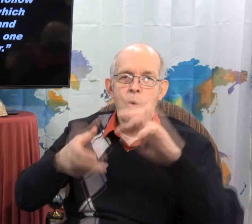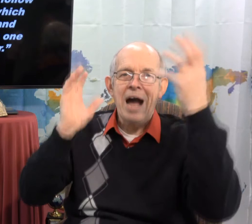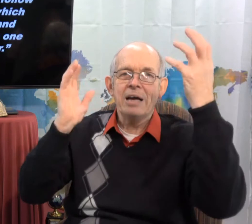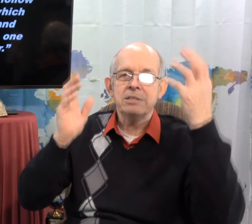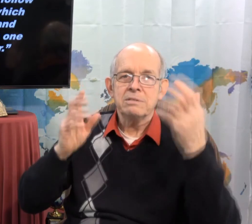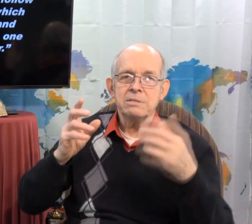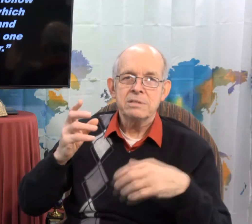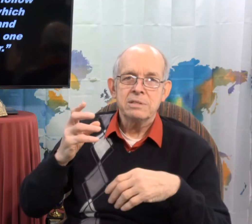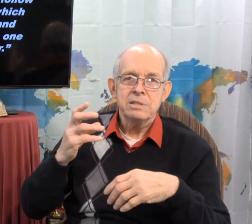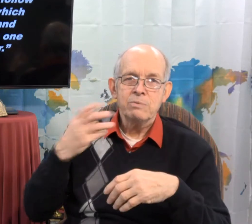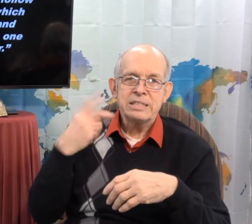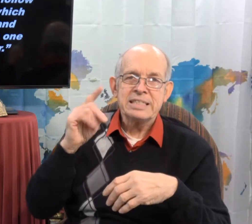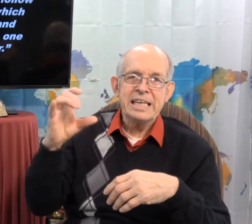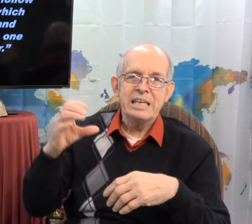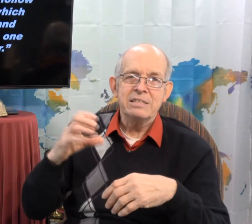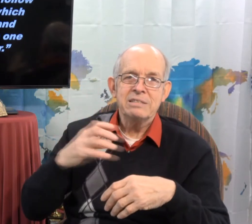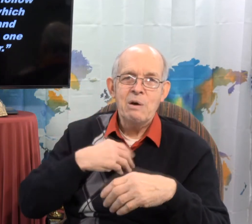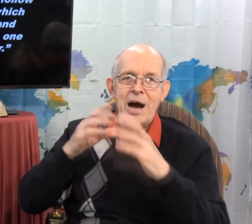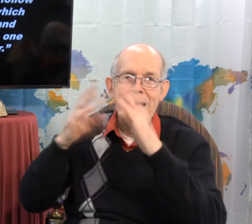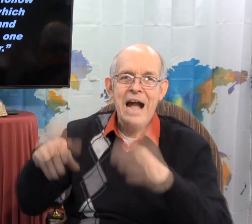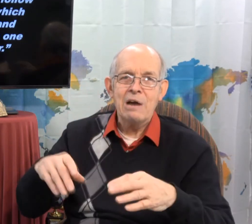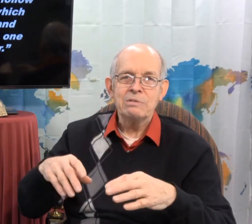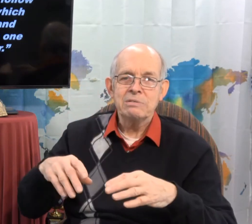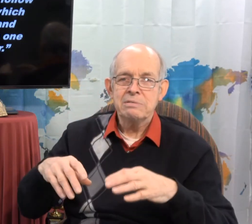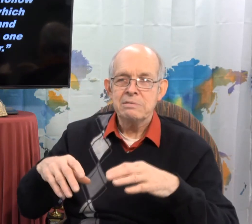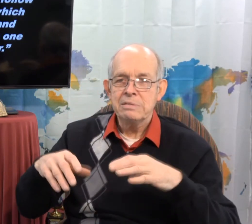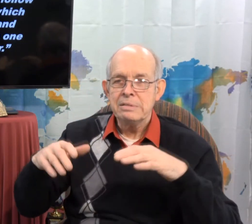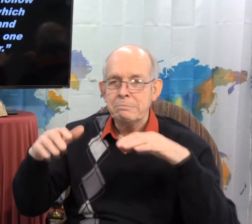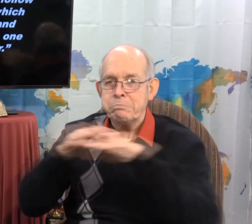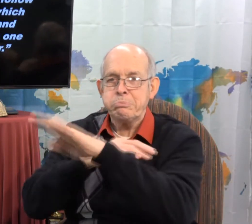Why? What did he? Why how?